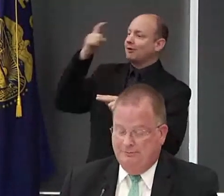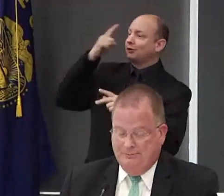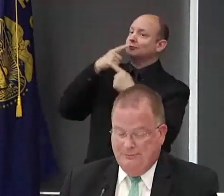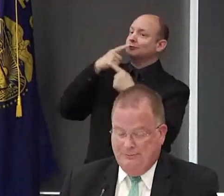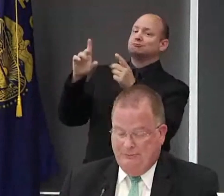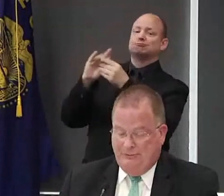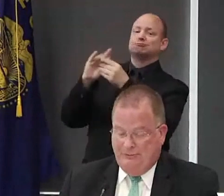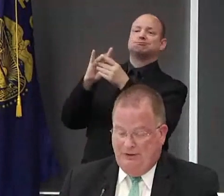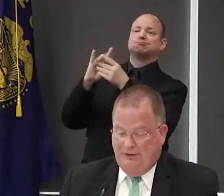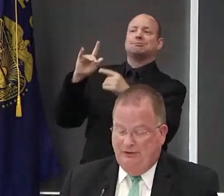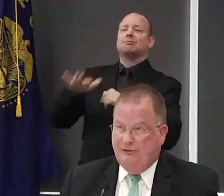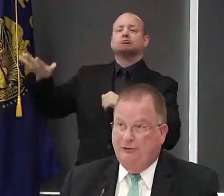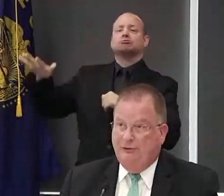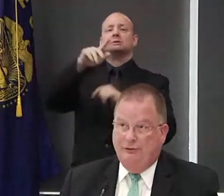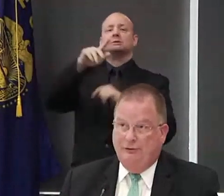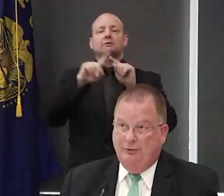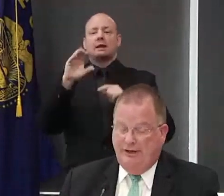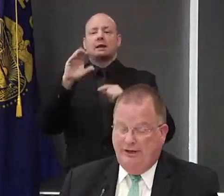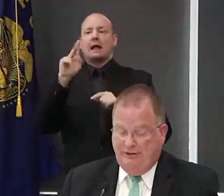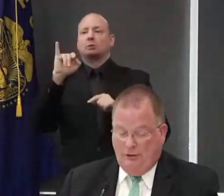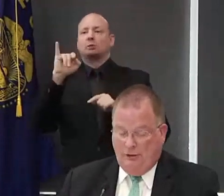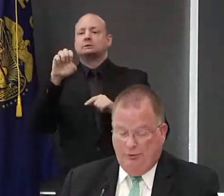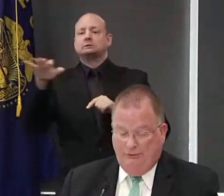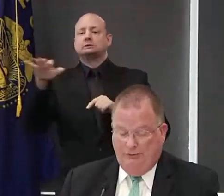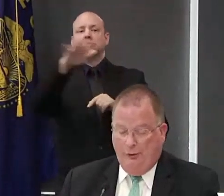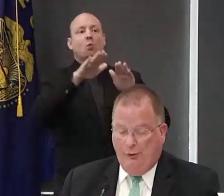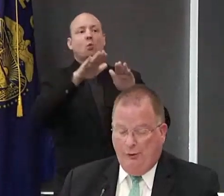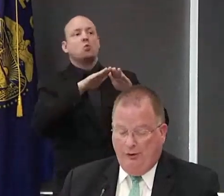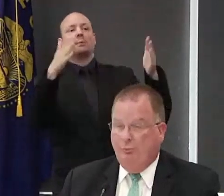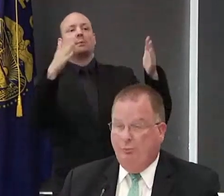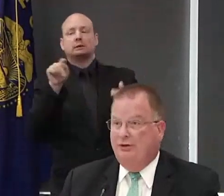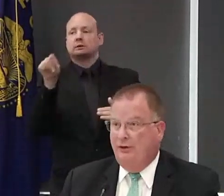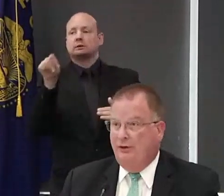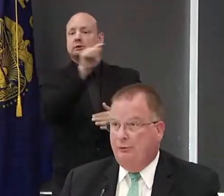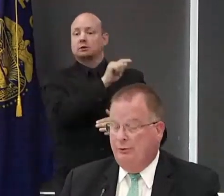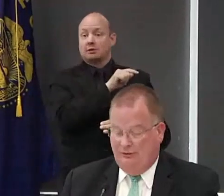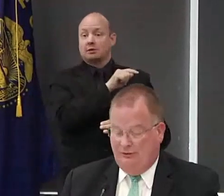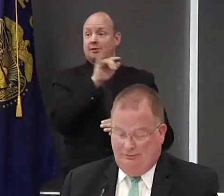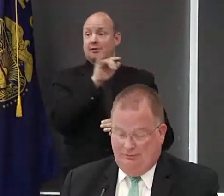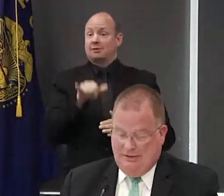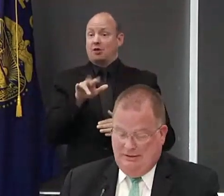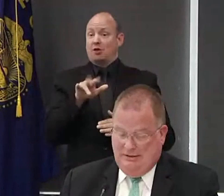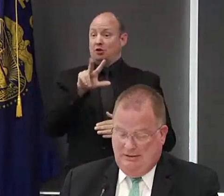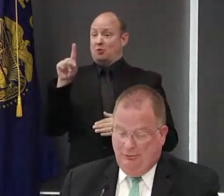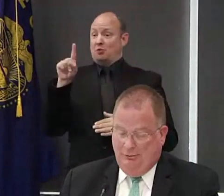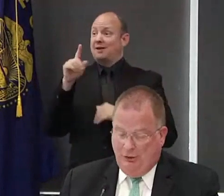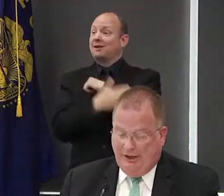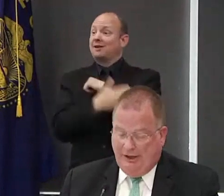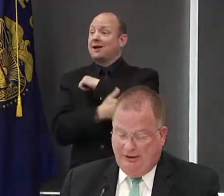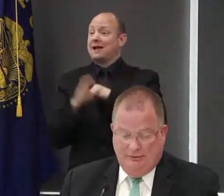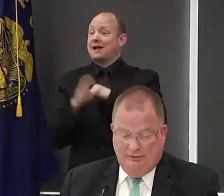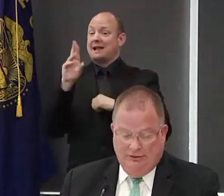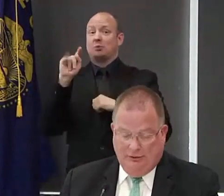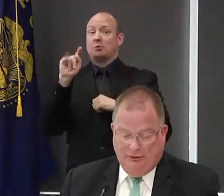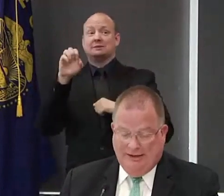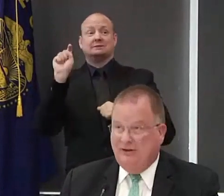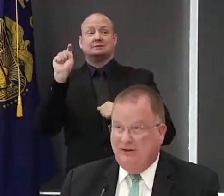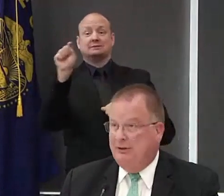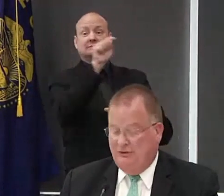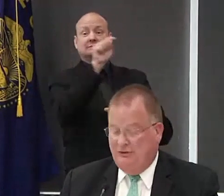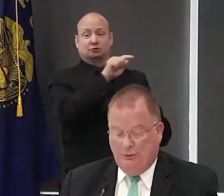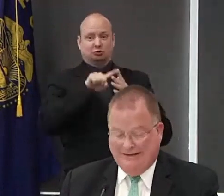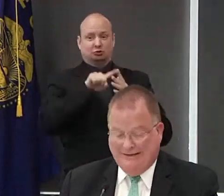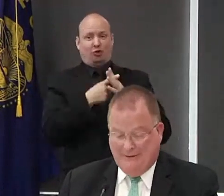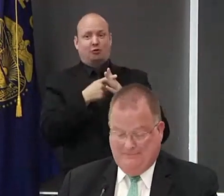reopening. Since the first 31 counties opened, 4 more opened in subsequent weeks. Multnomah County is getting